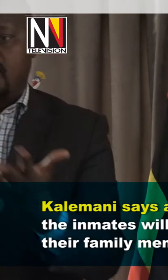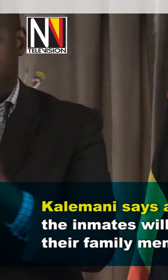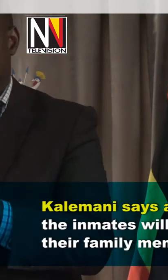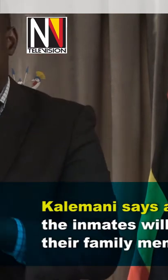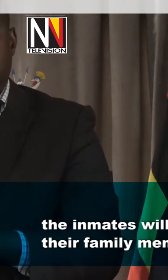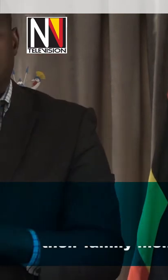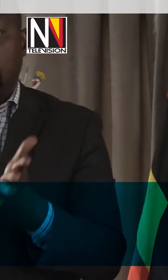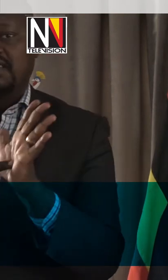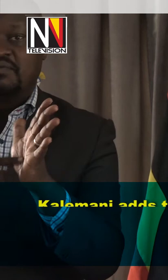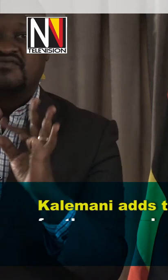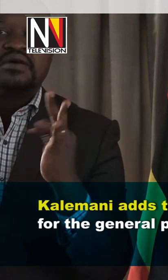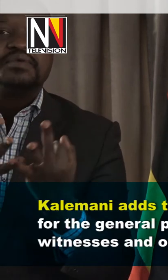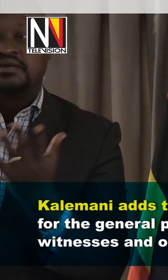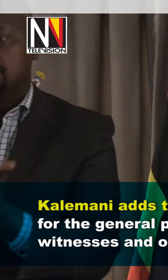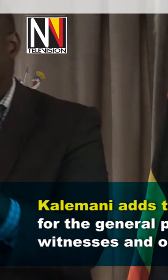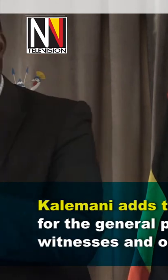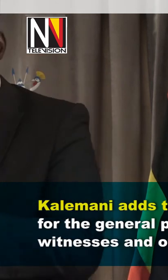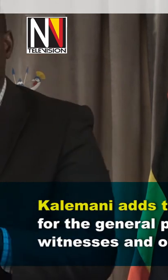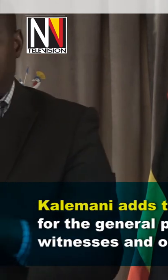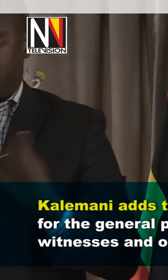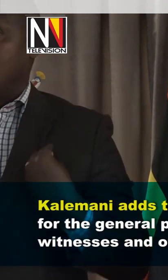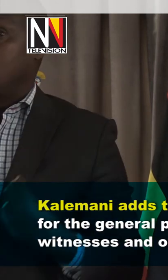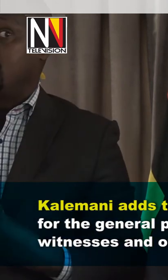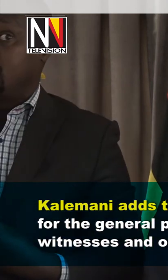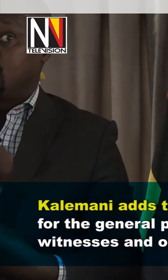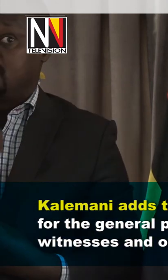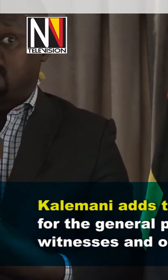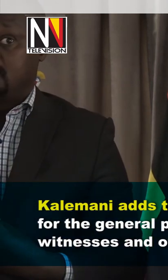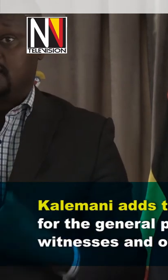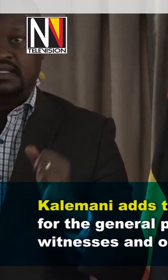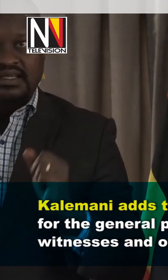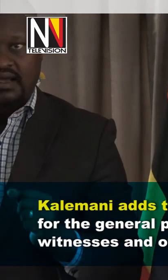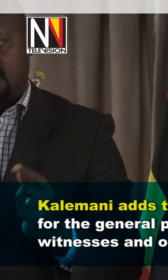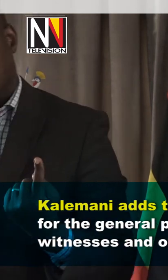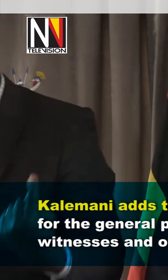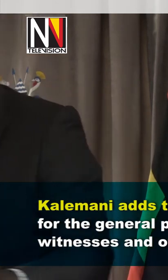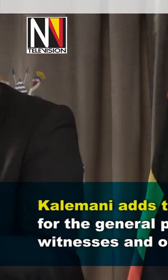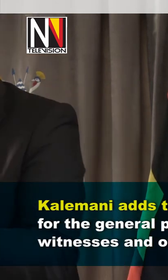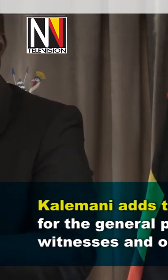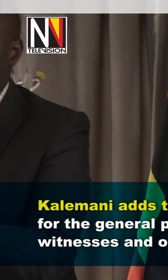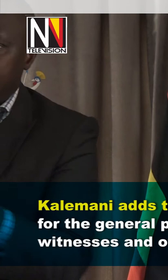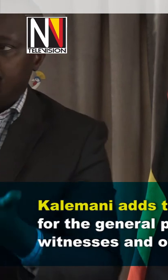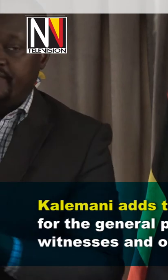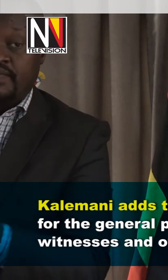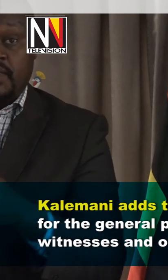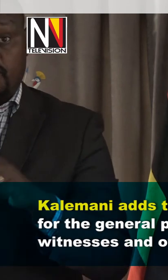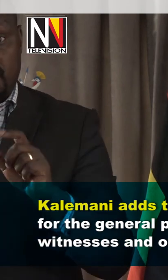the relatives, except their lawyers, who have to do so